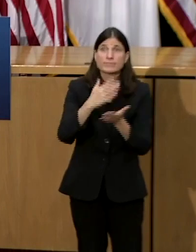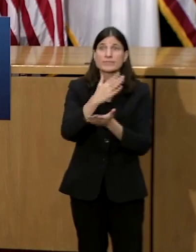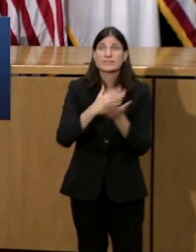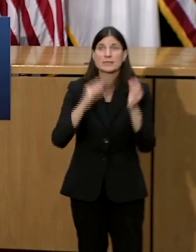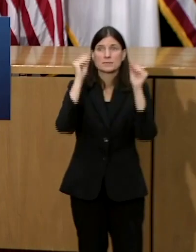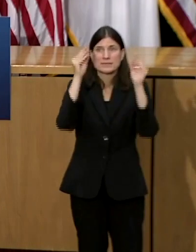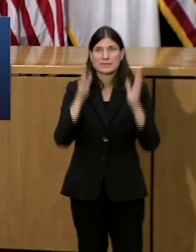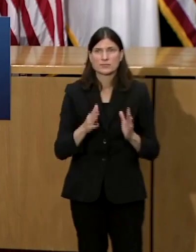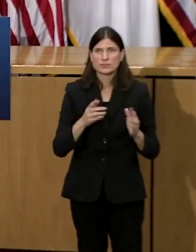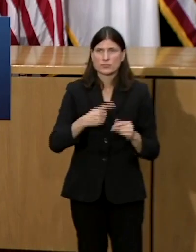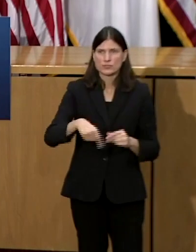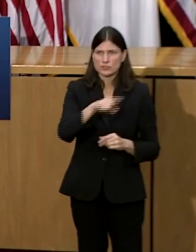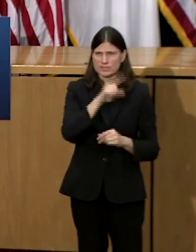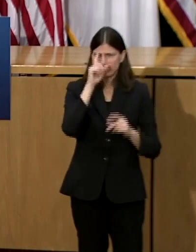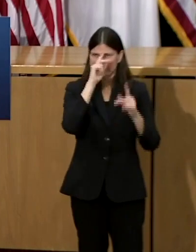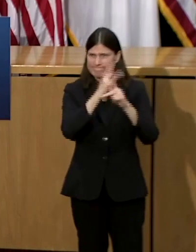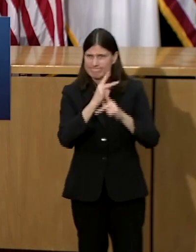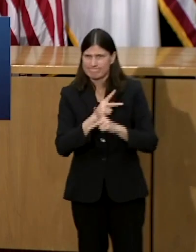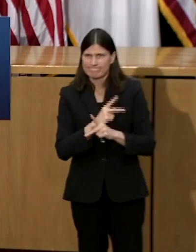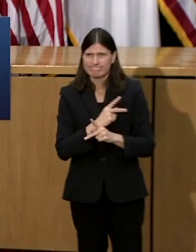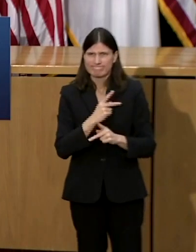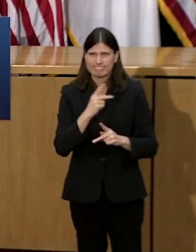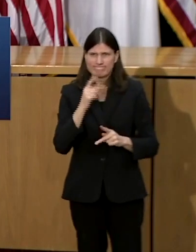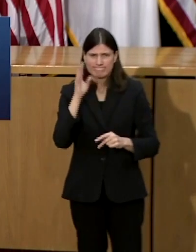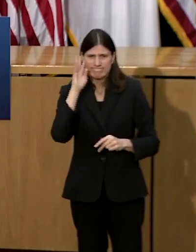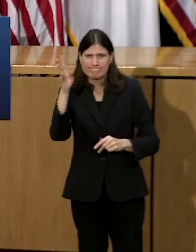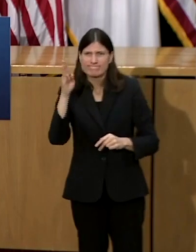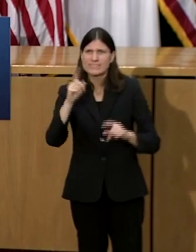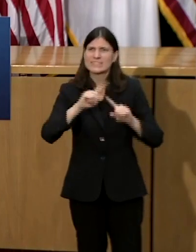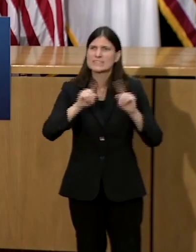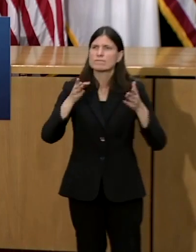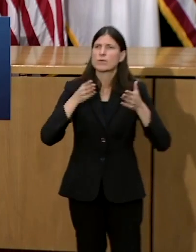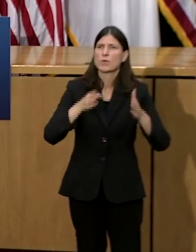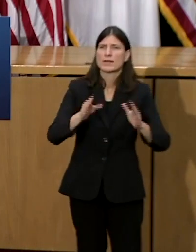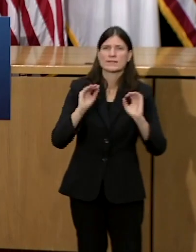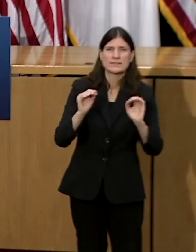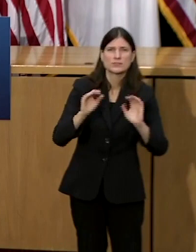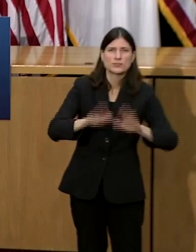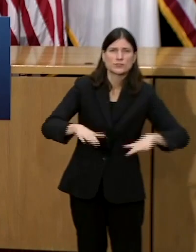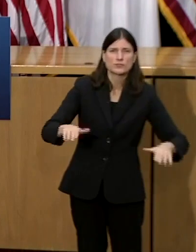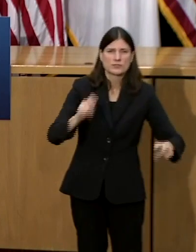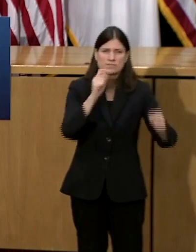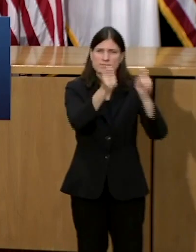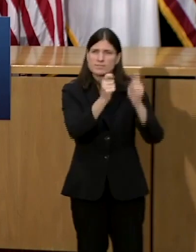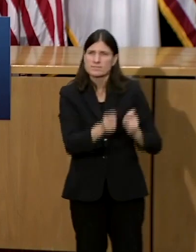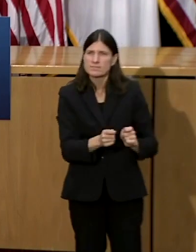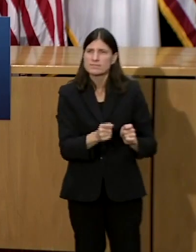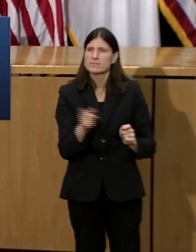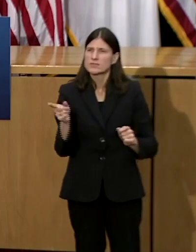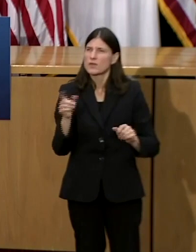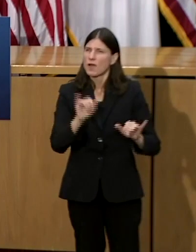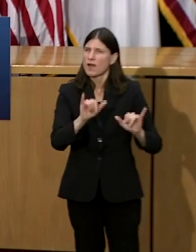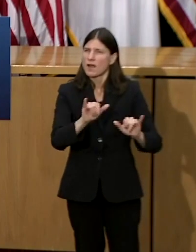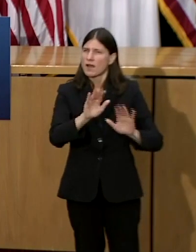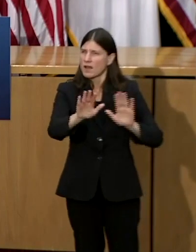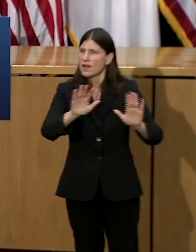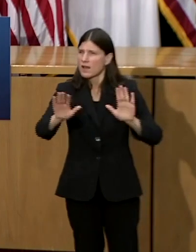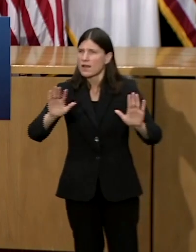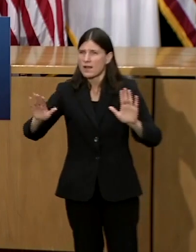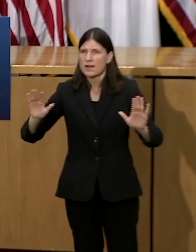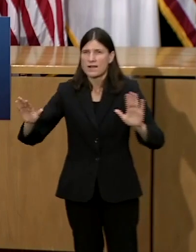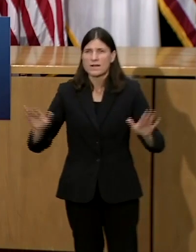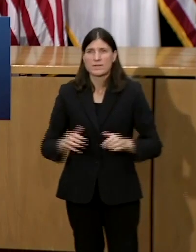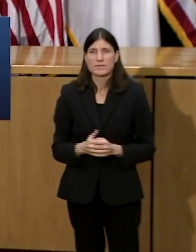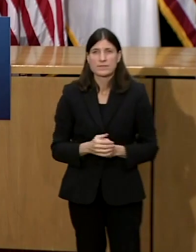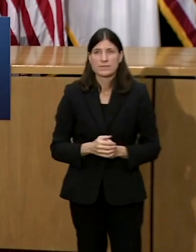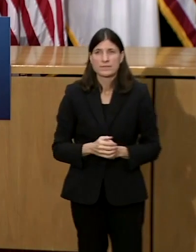learning. In this phase of the pandemic, what pediatricians have been seeing in offices, hospital emergency rooms, and intensive care